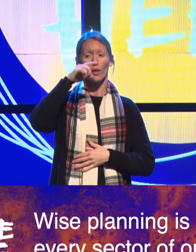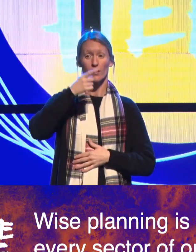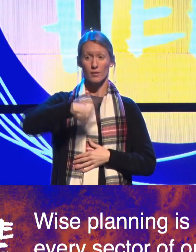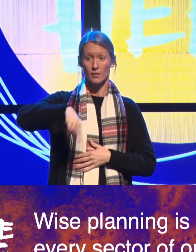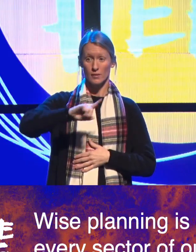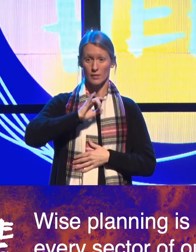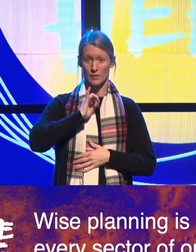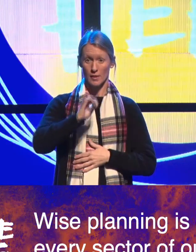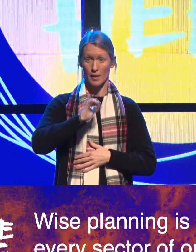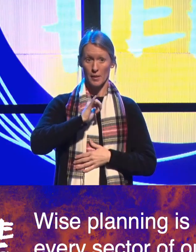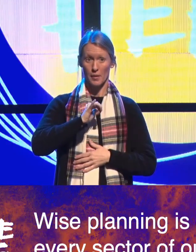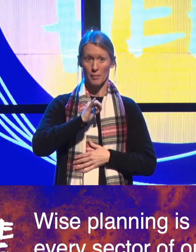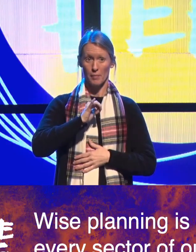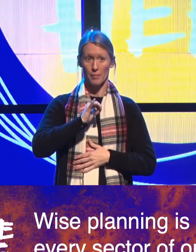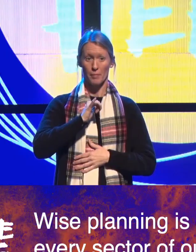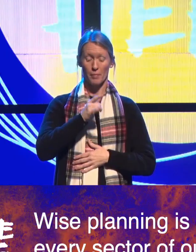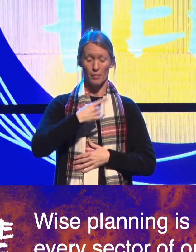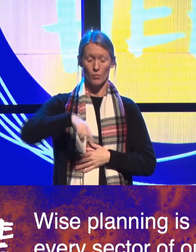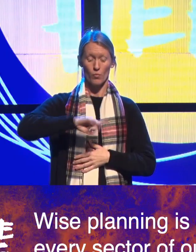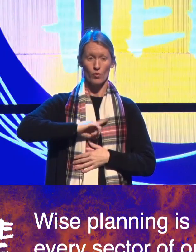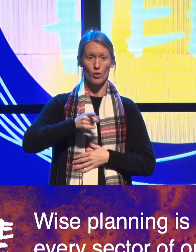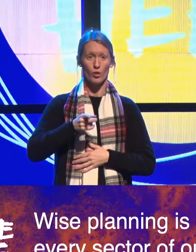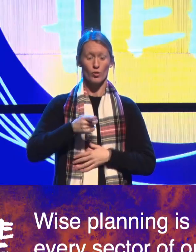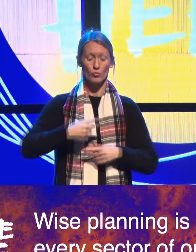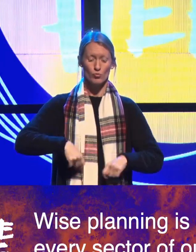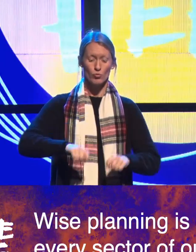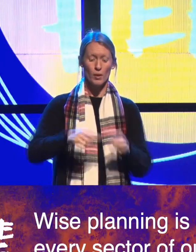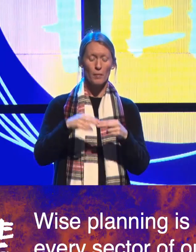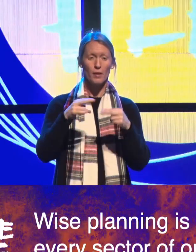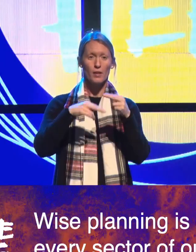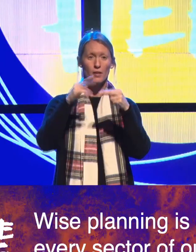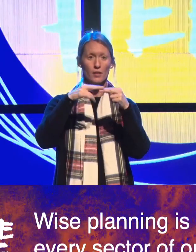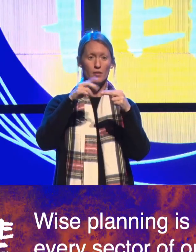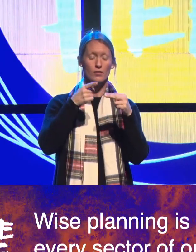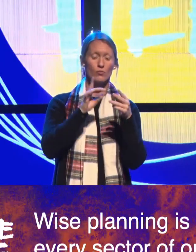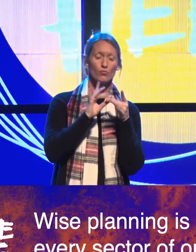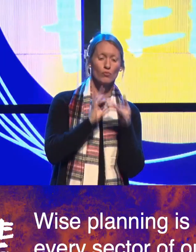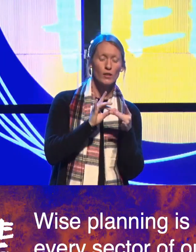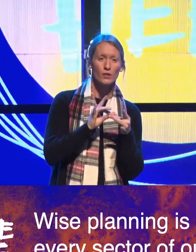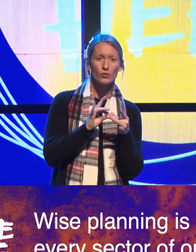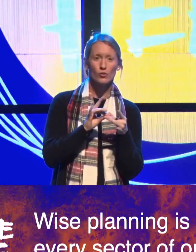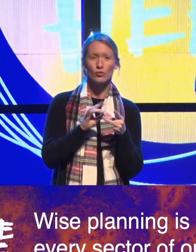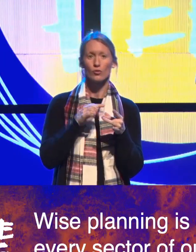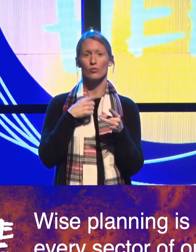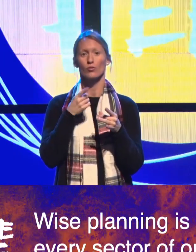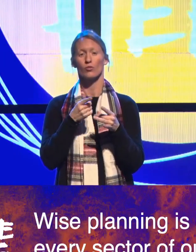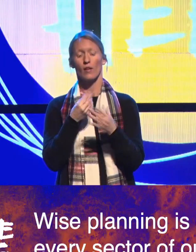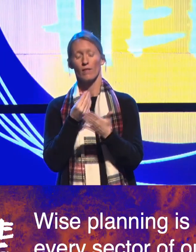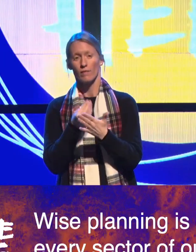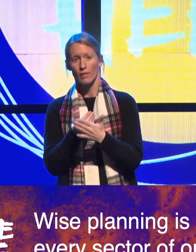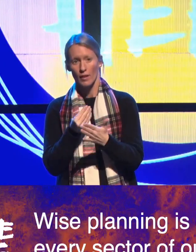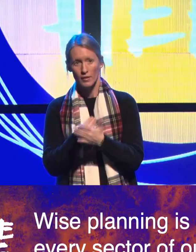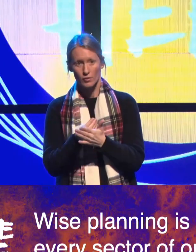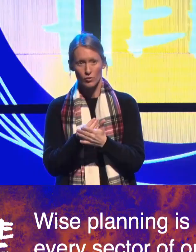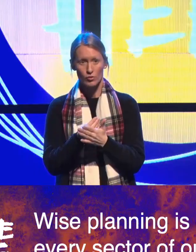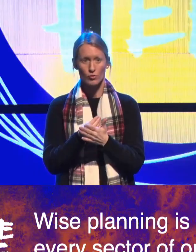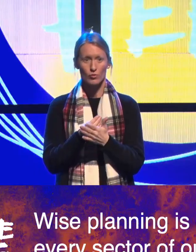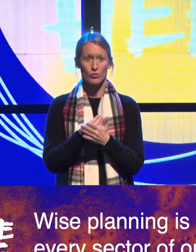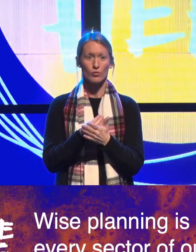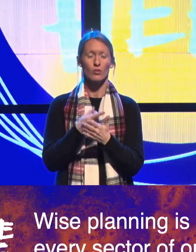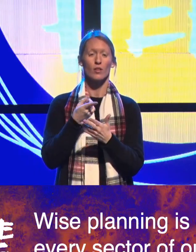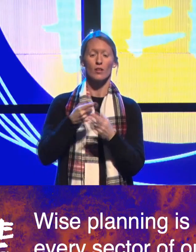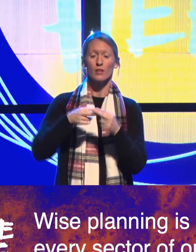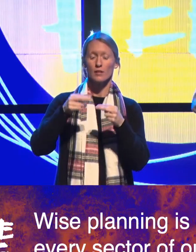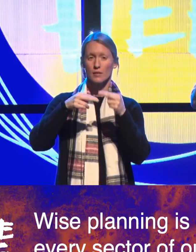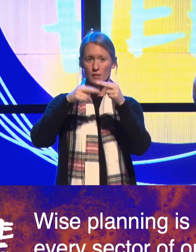I. We're trying to build towers in our lives, whether it's a relational tower, whether it's a financial tower, whether it is a